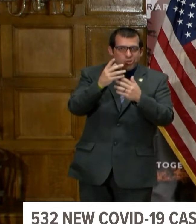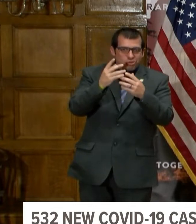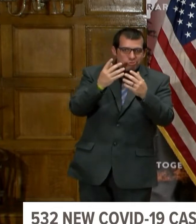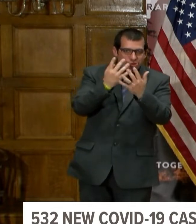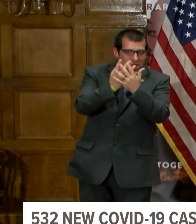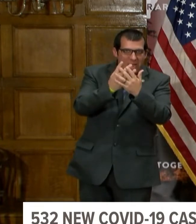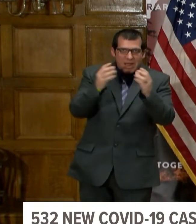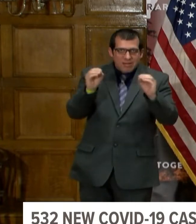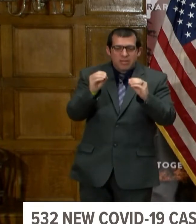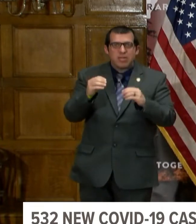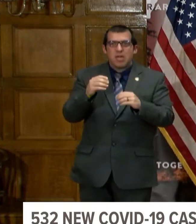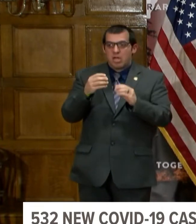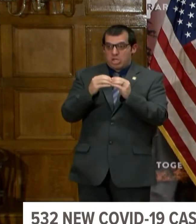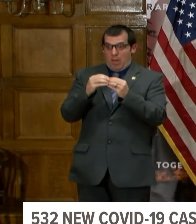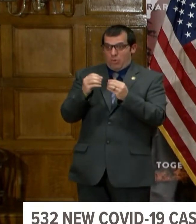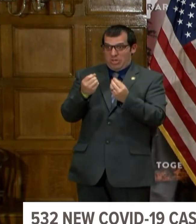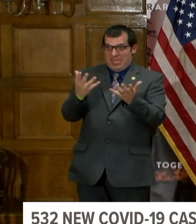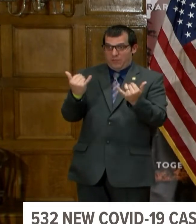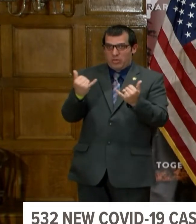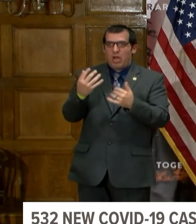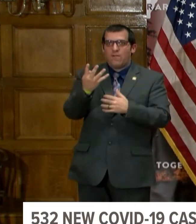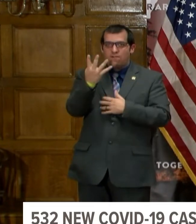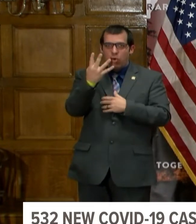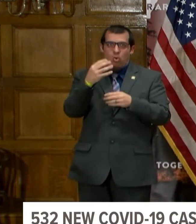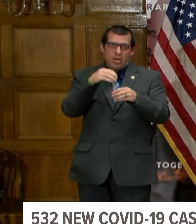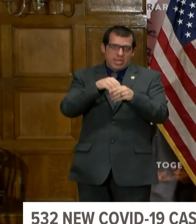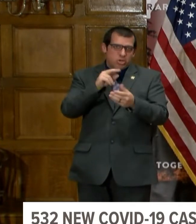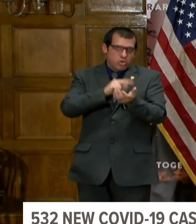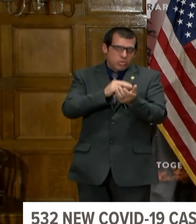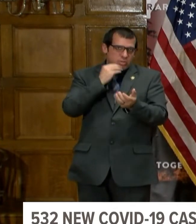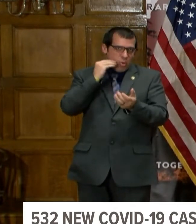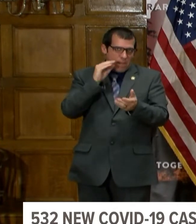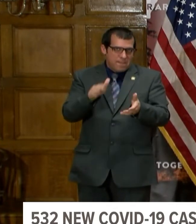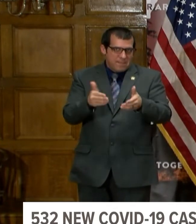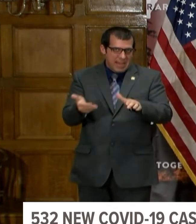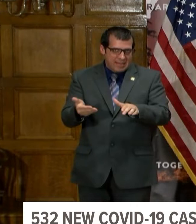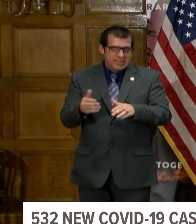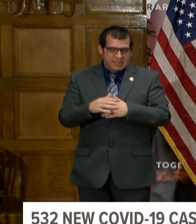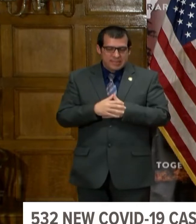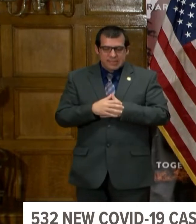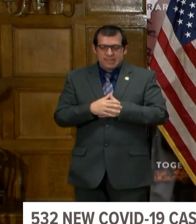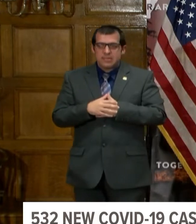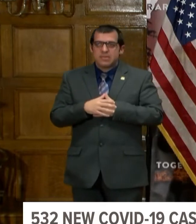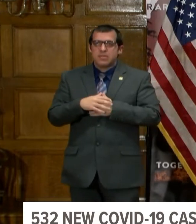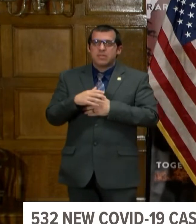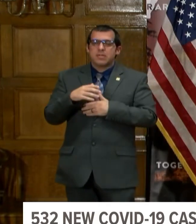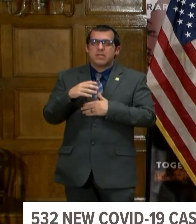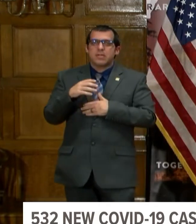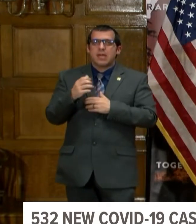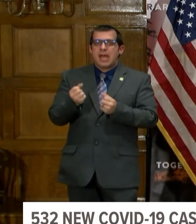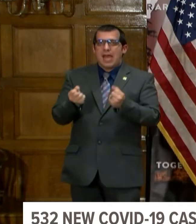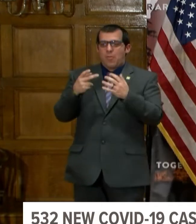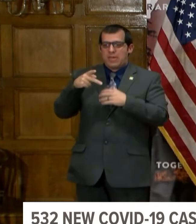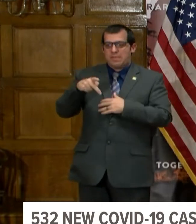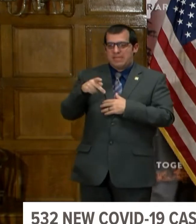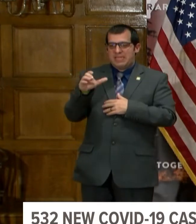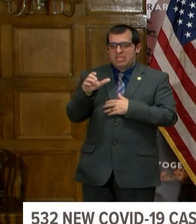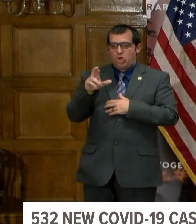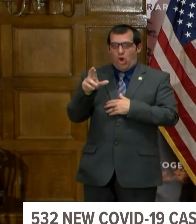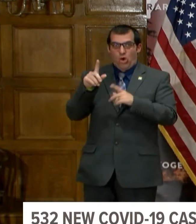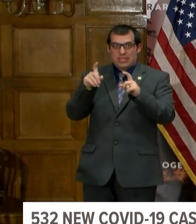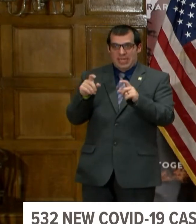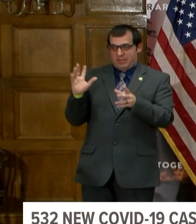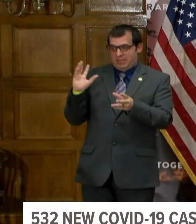4 were in nursing home individuals. Our number of PCR tests for this